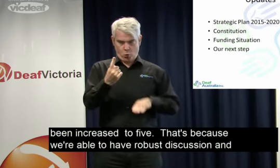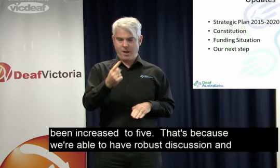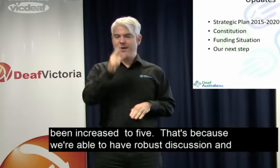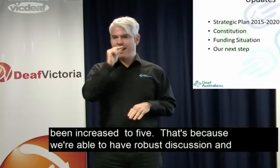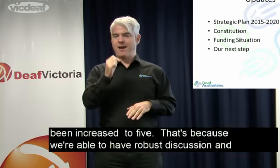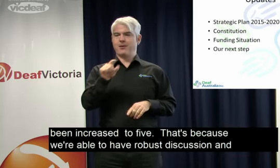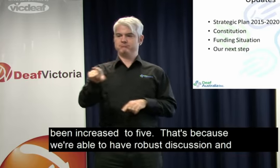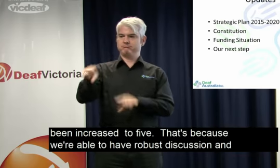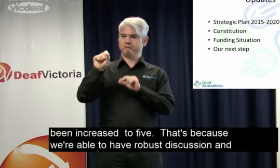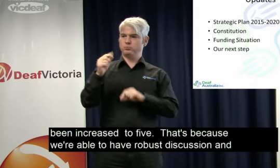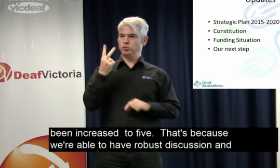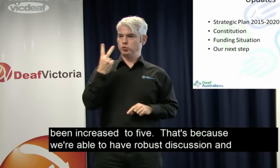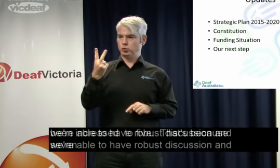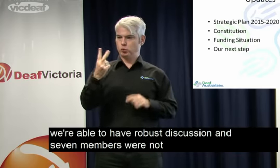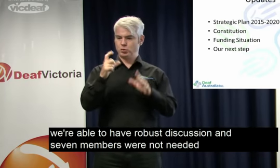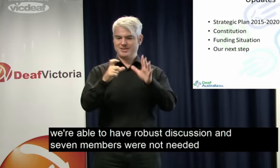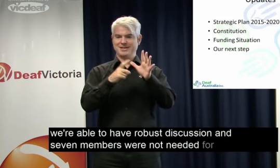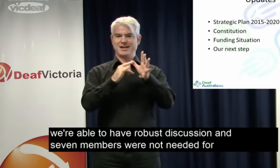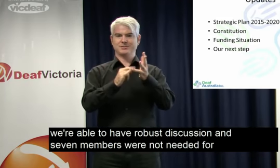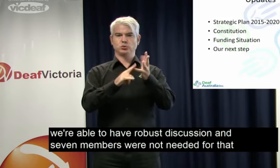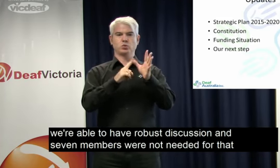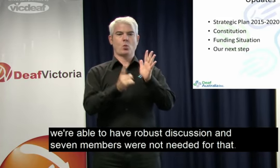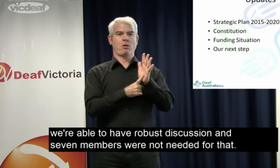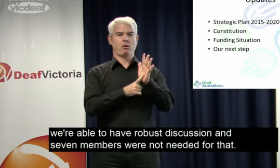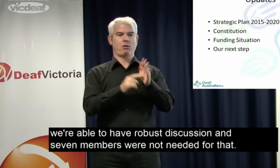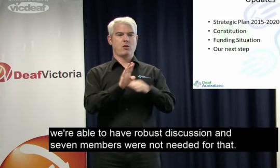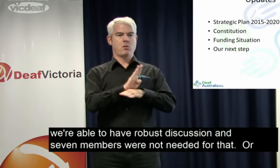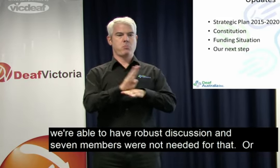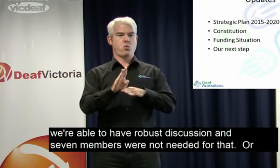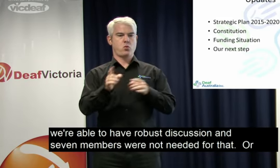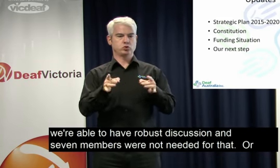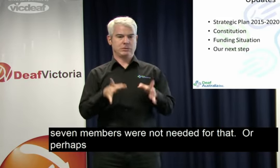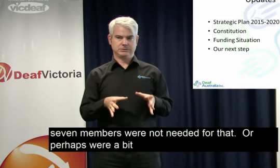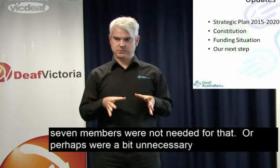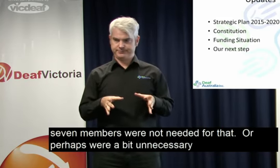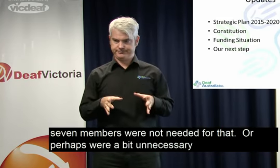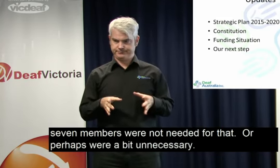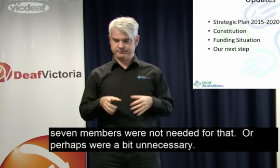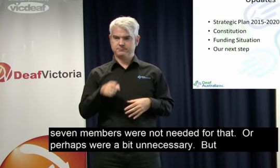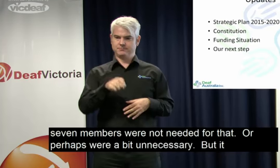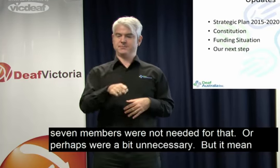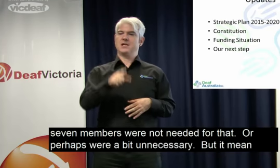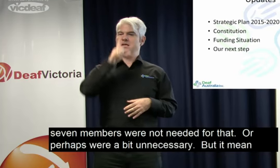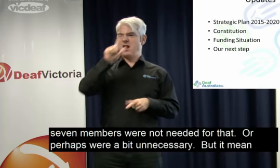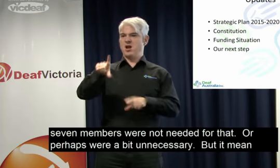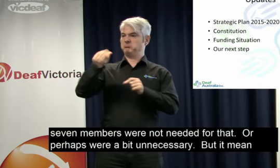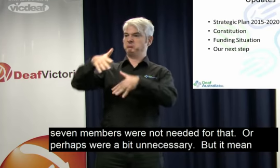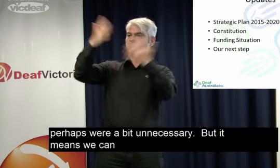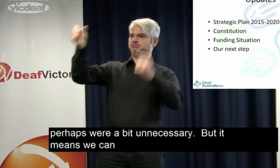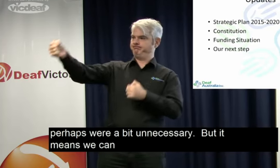bit unnecessary. But now it also means that we can have 2 casual board directors who are involved in that